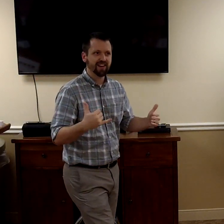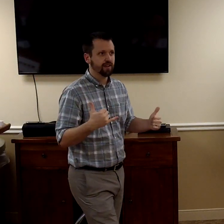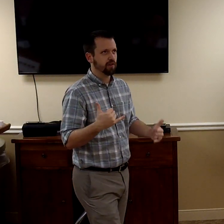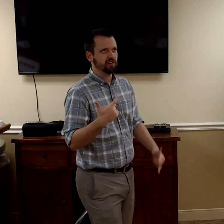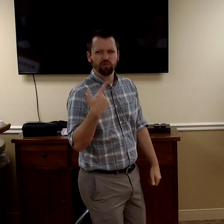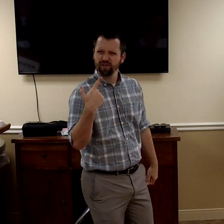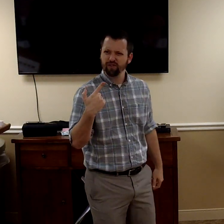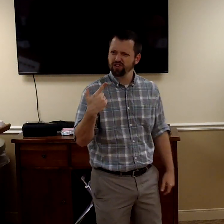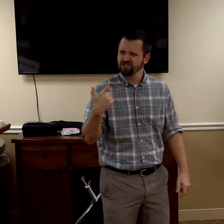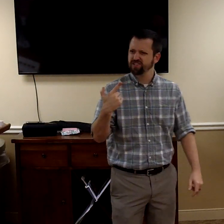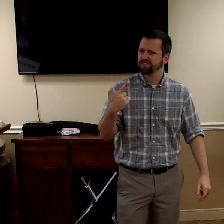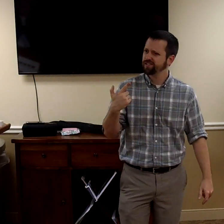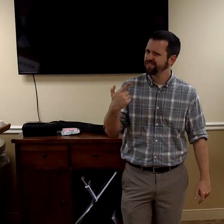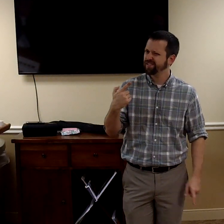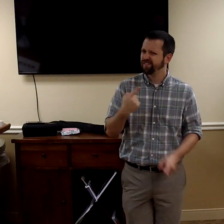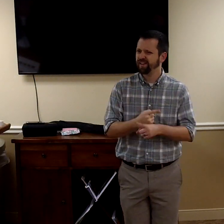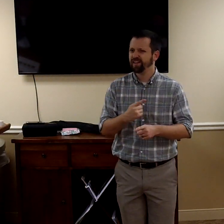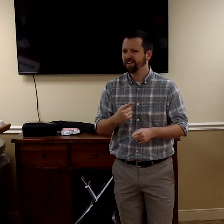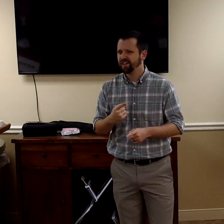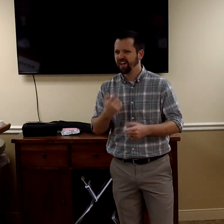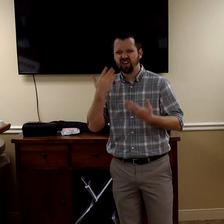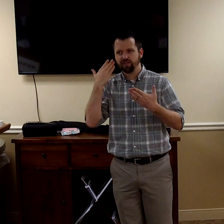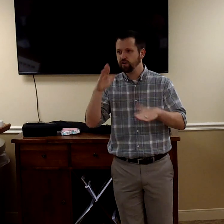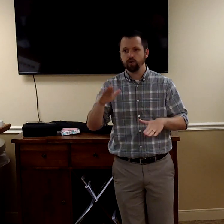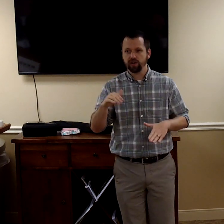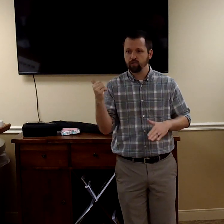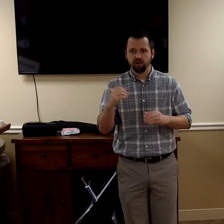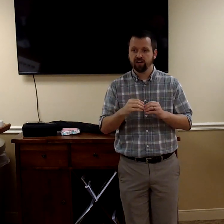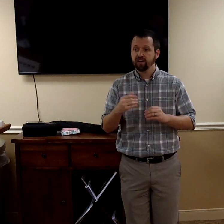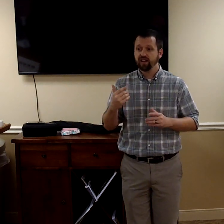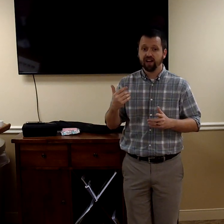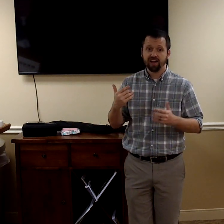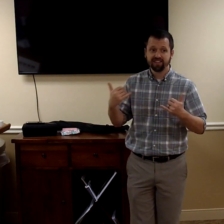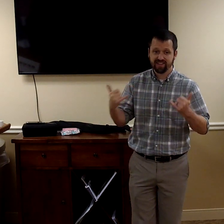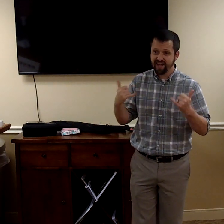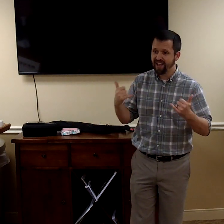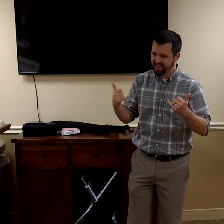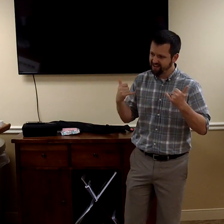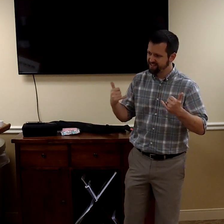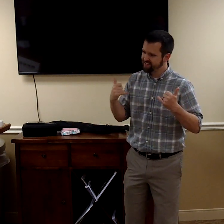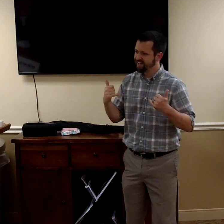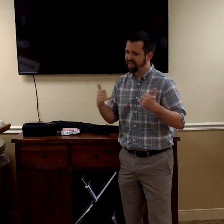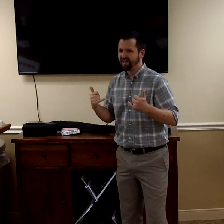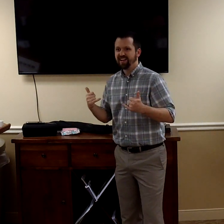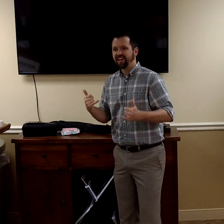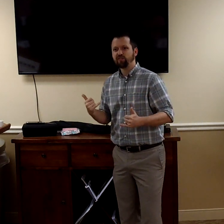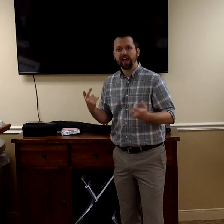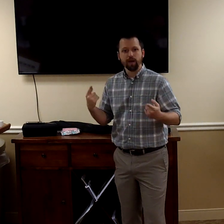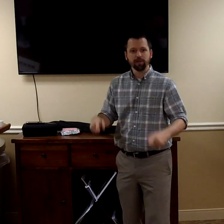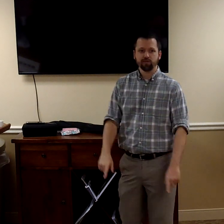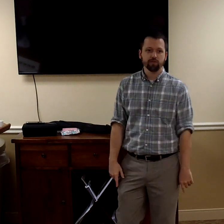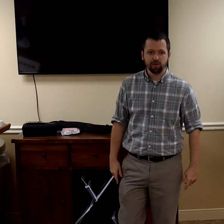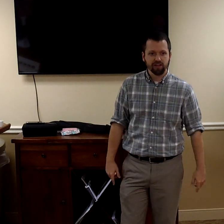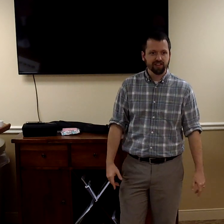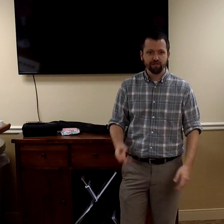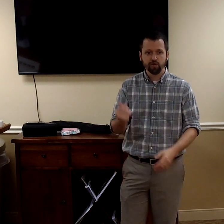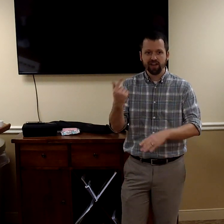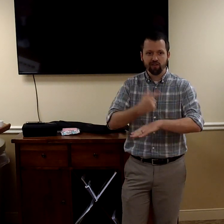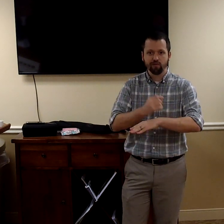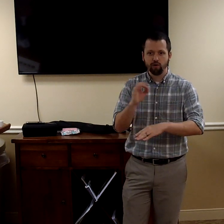was the 21st? Right? I don't even know anymore. Yeah. Today. That's what happens to me. I take a few days off work